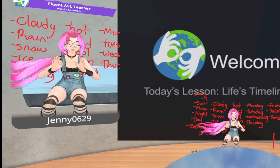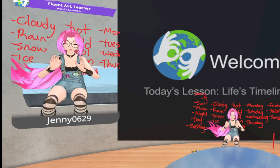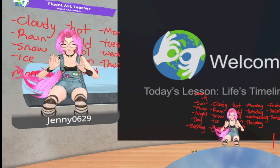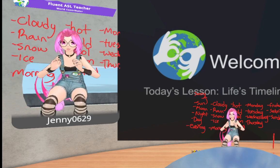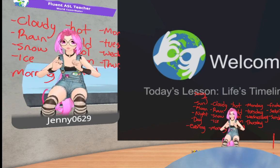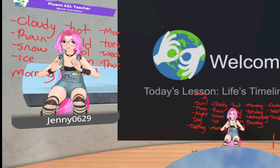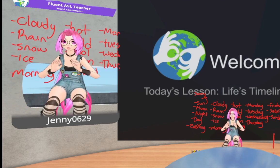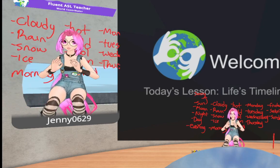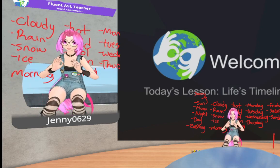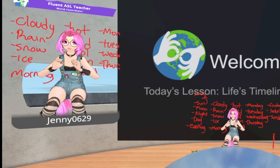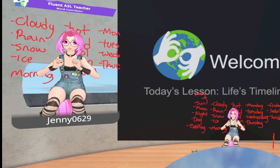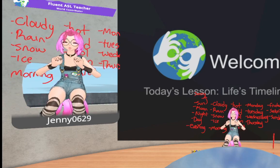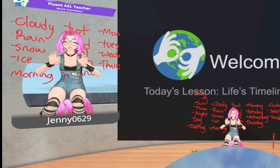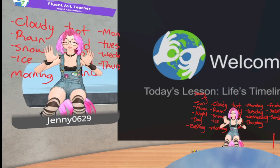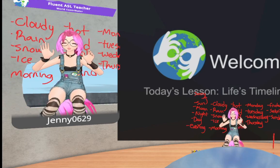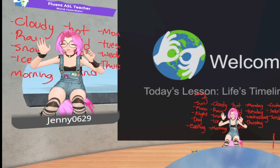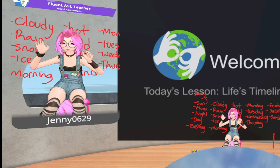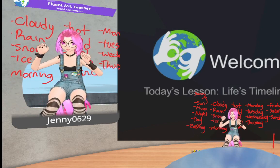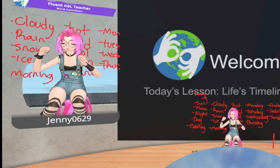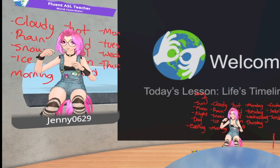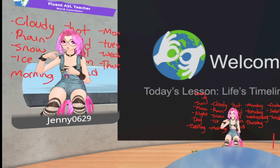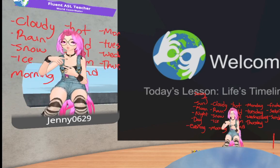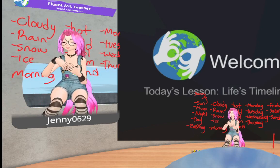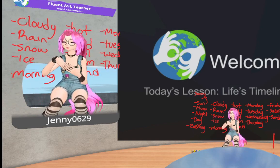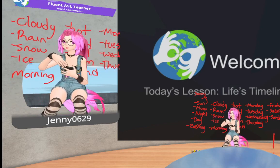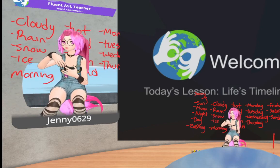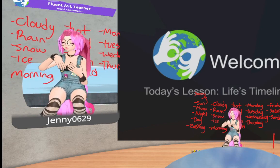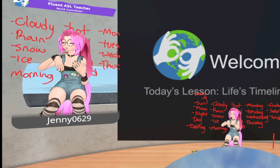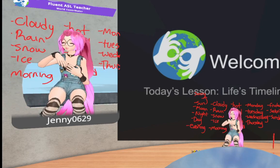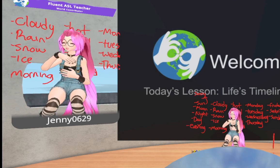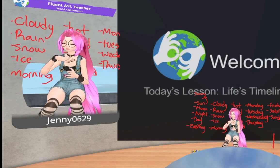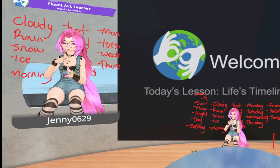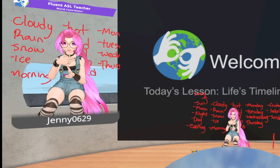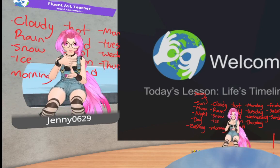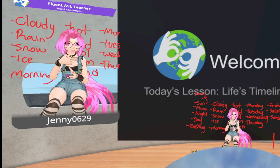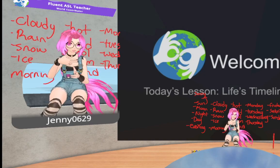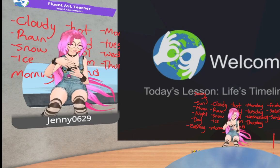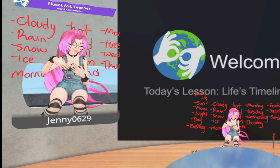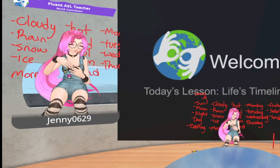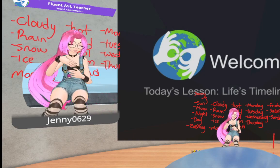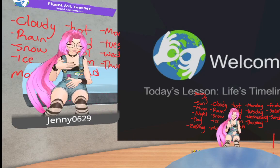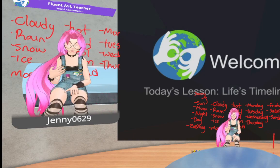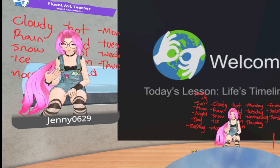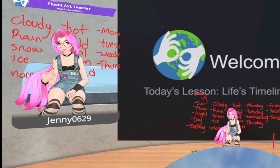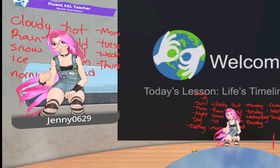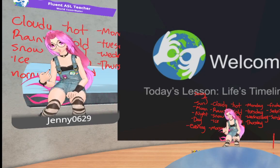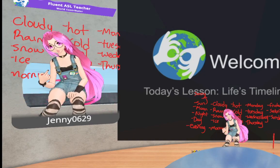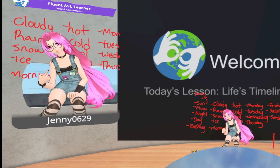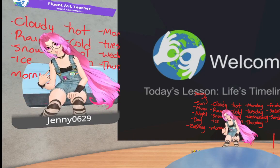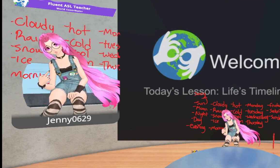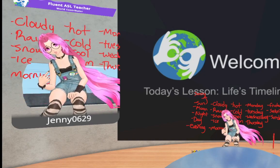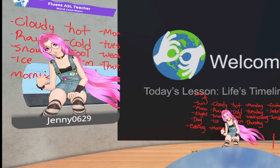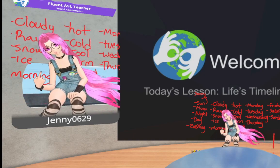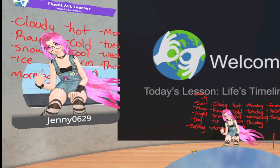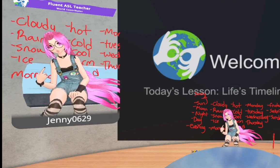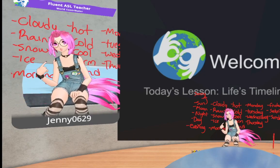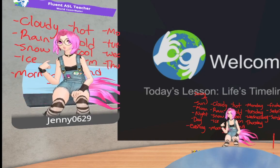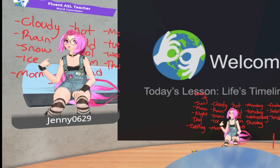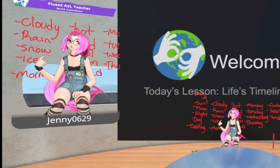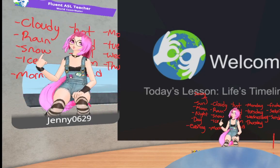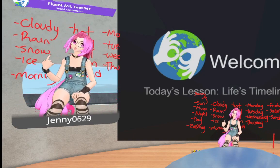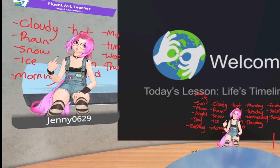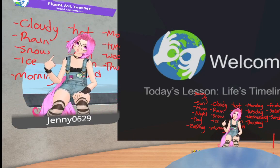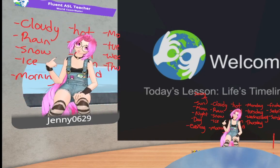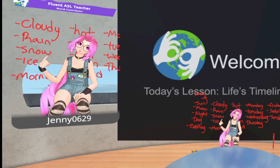to be communicating clearly. It's an emergency. It's a hurricane. It's a hurricane. It's a tornado. So not one hand. This is smoothie. But